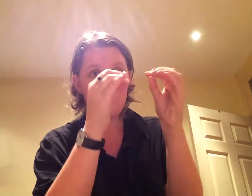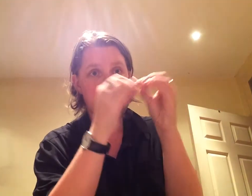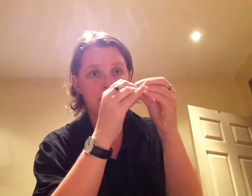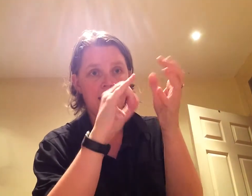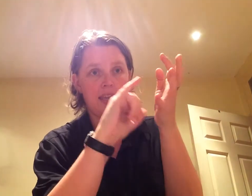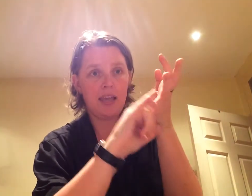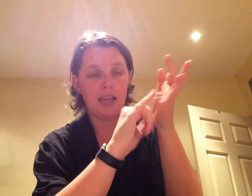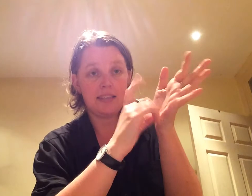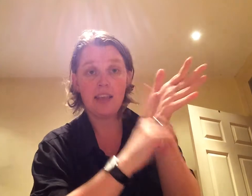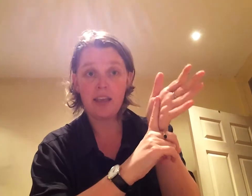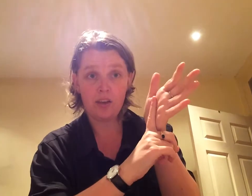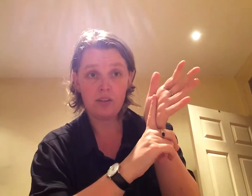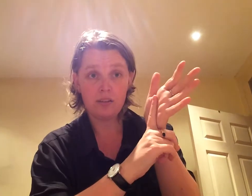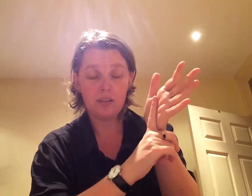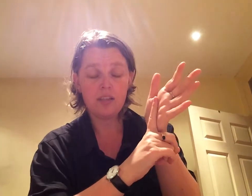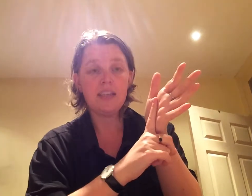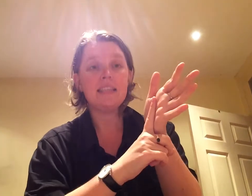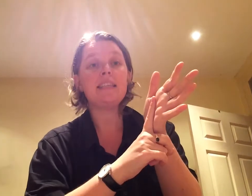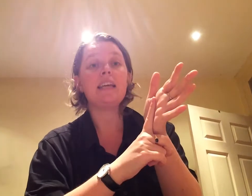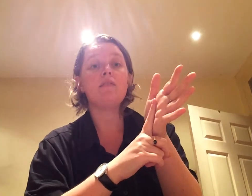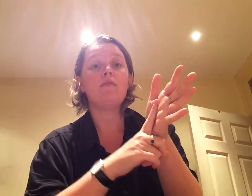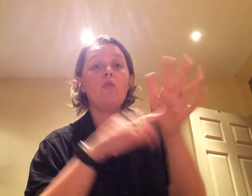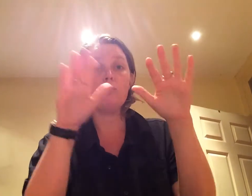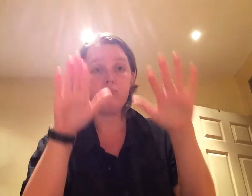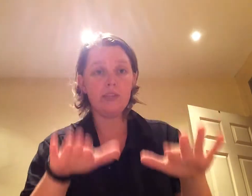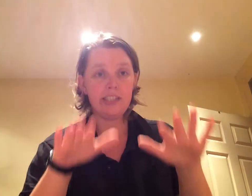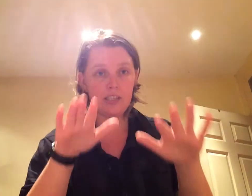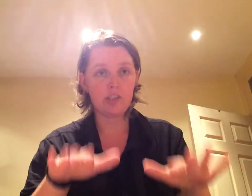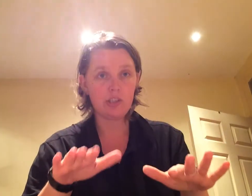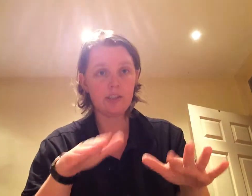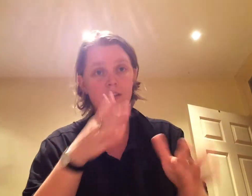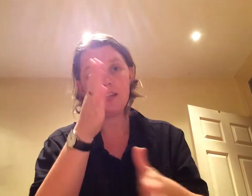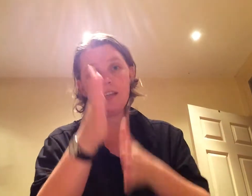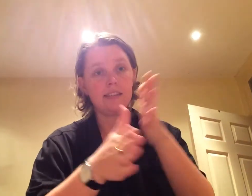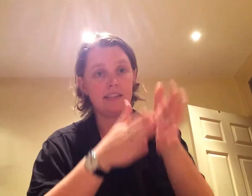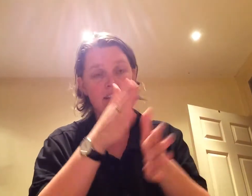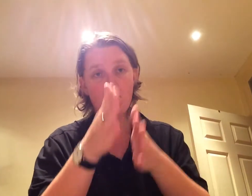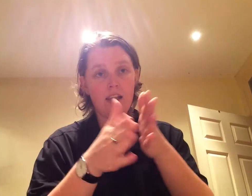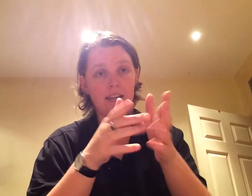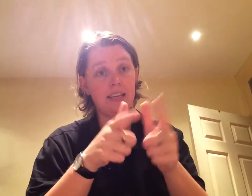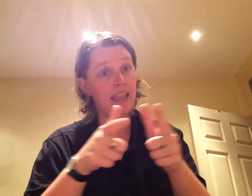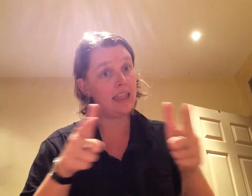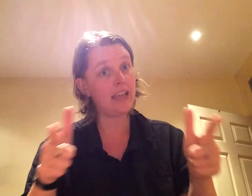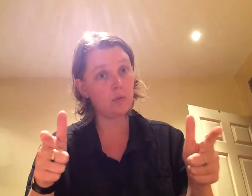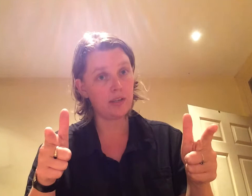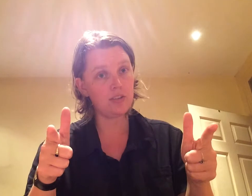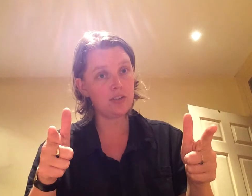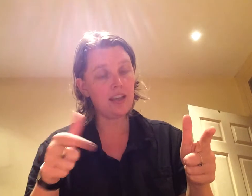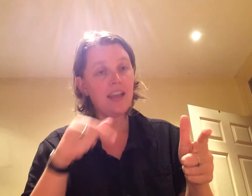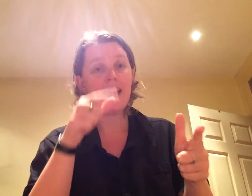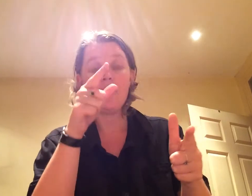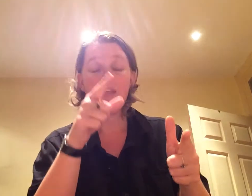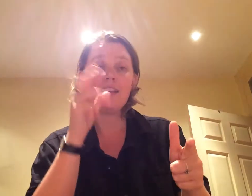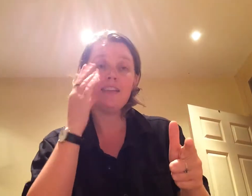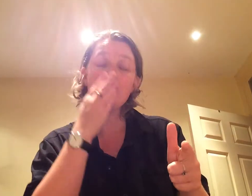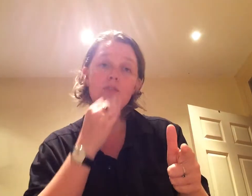and BSL stands for British Sign Language, and that is